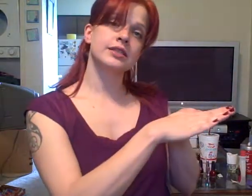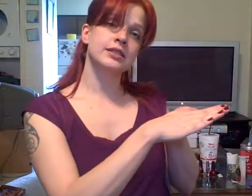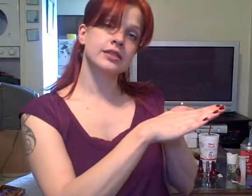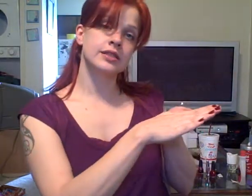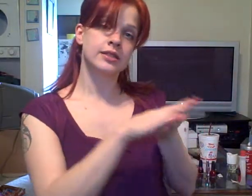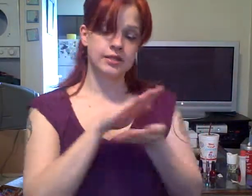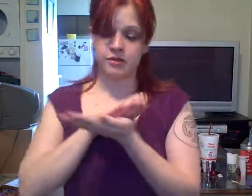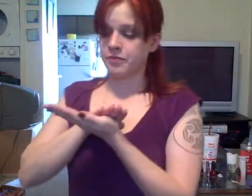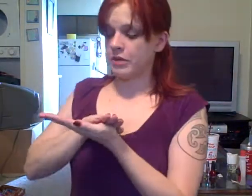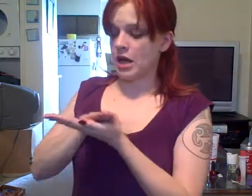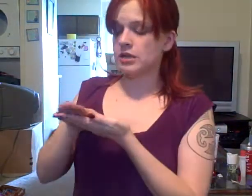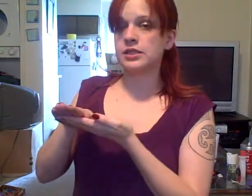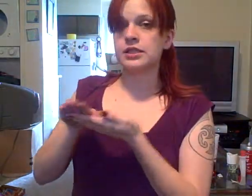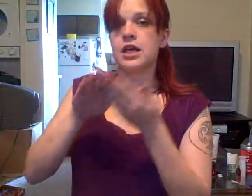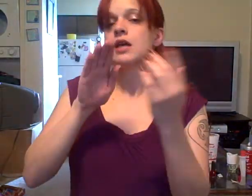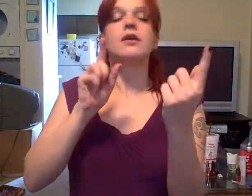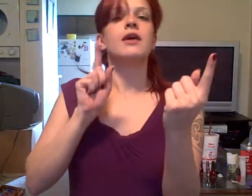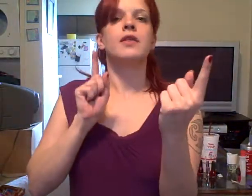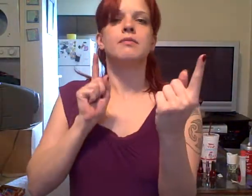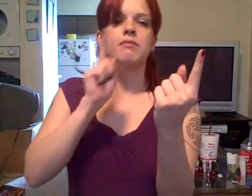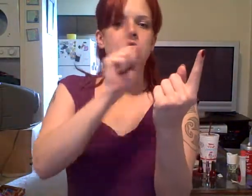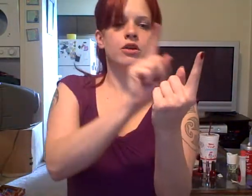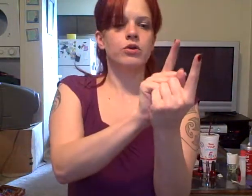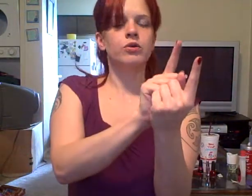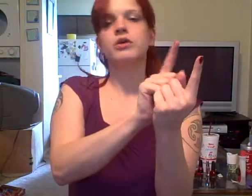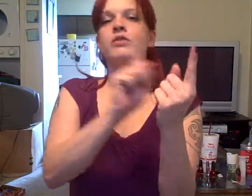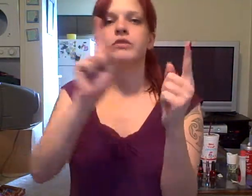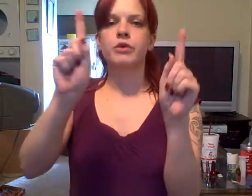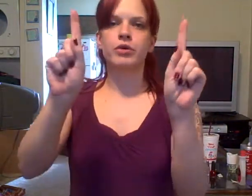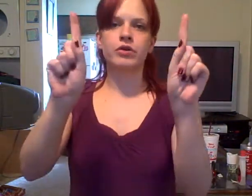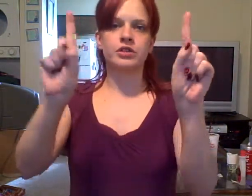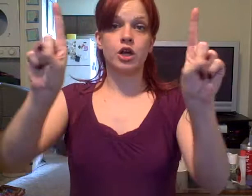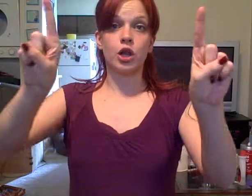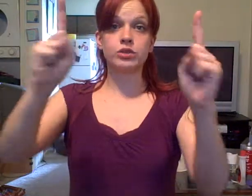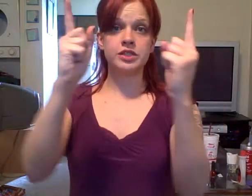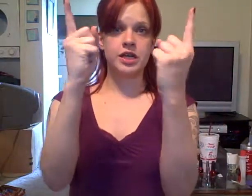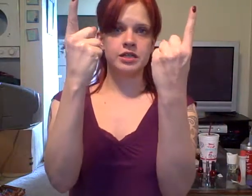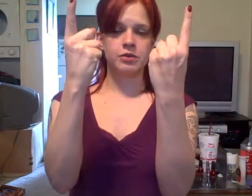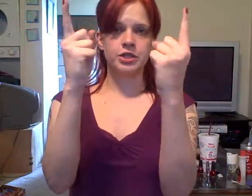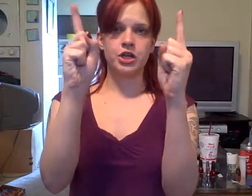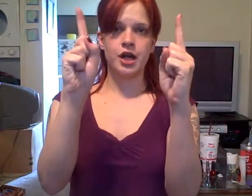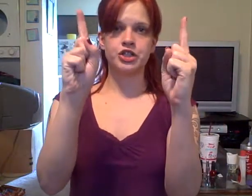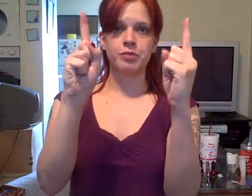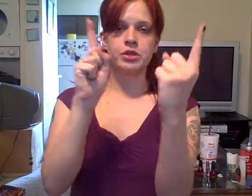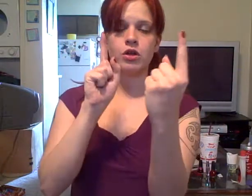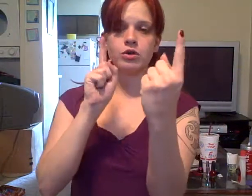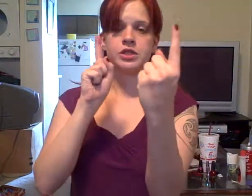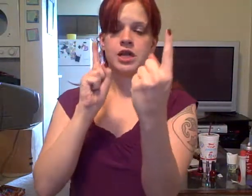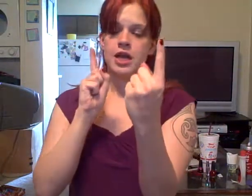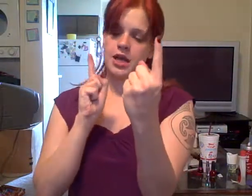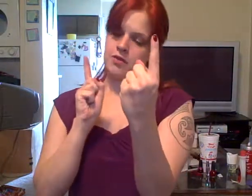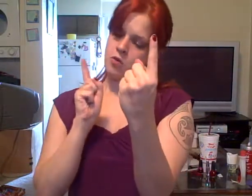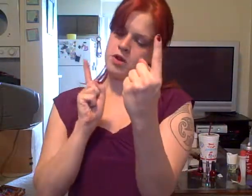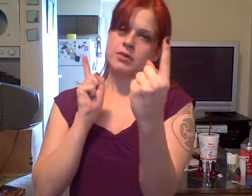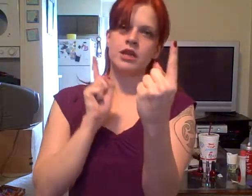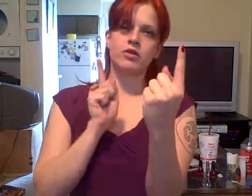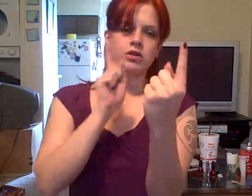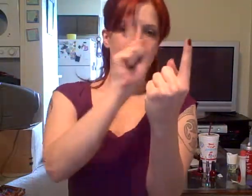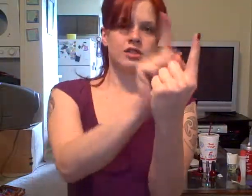nice, nice, and then meet you. Remember, it's a closed D, so make sure your hand shape is closed, and the one meet goes out to the